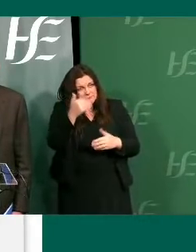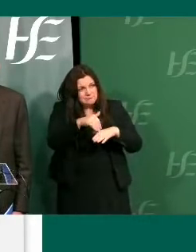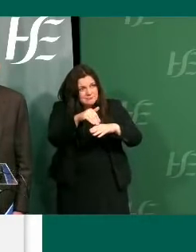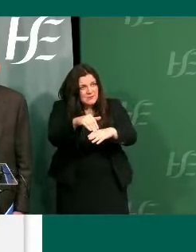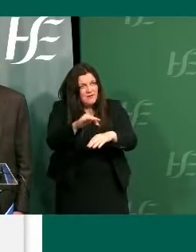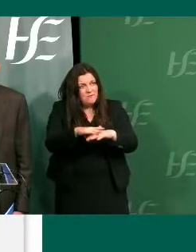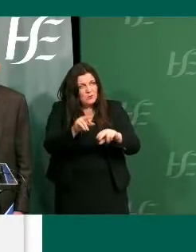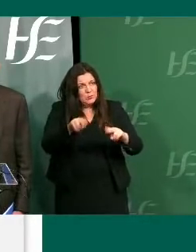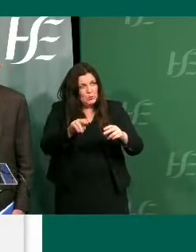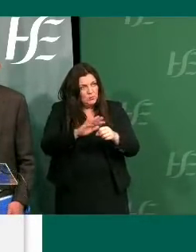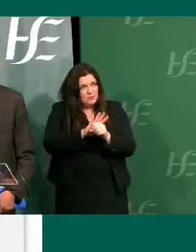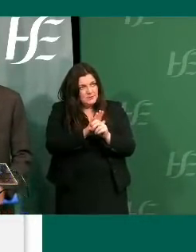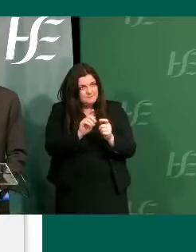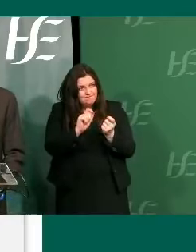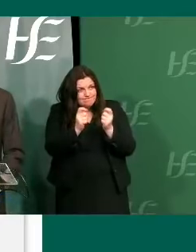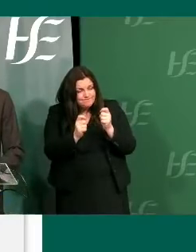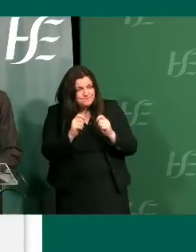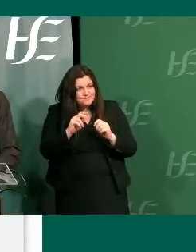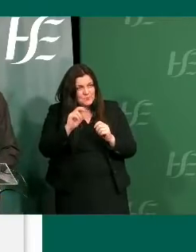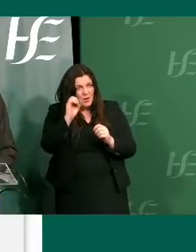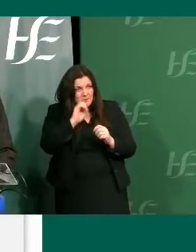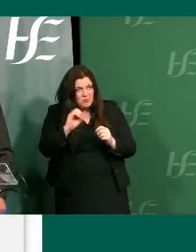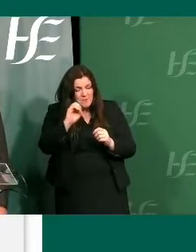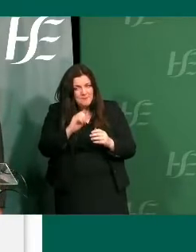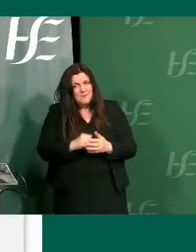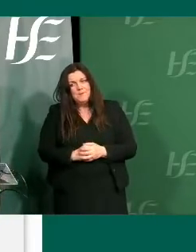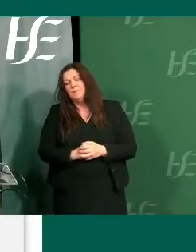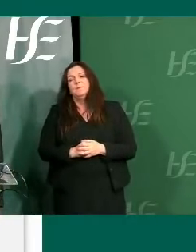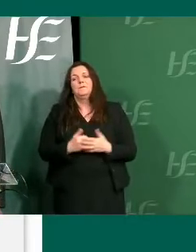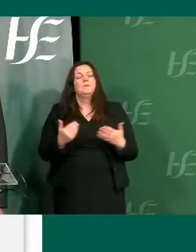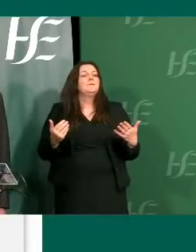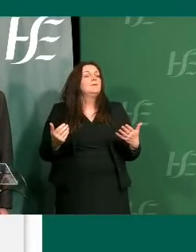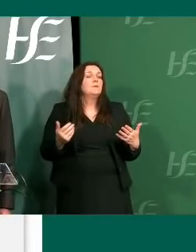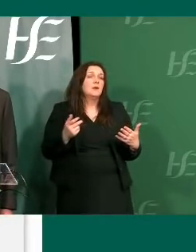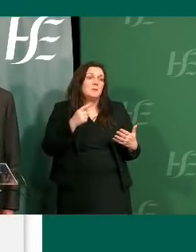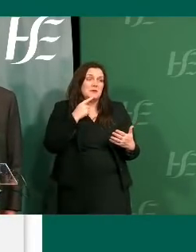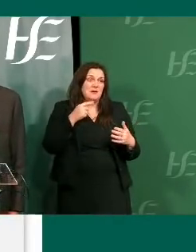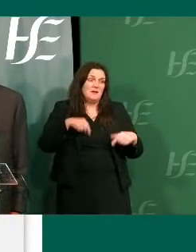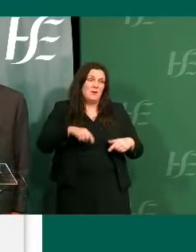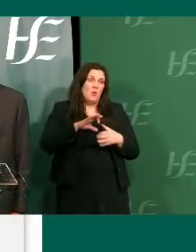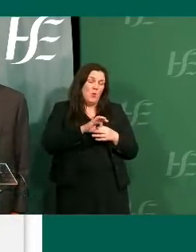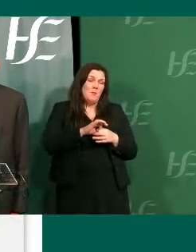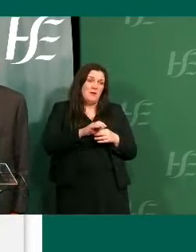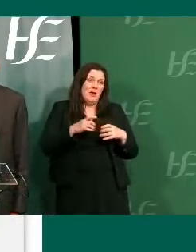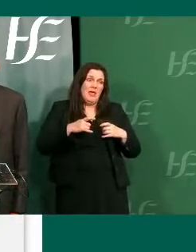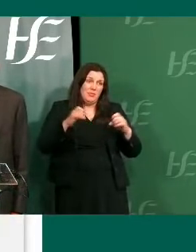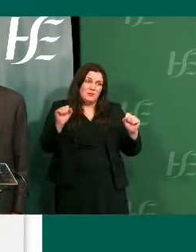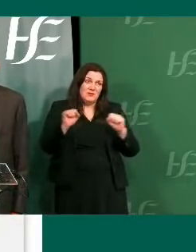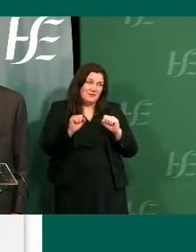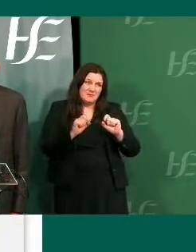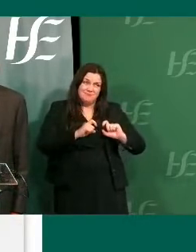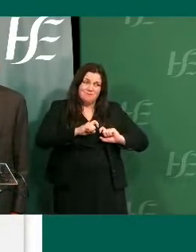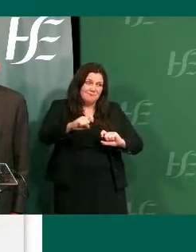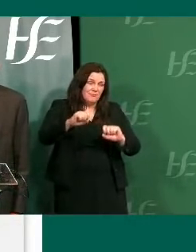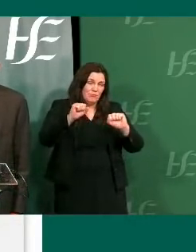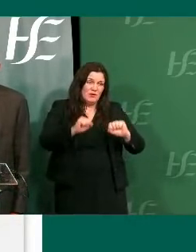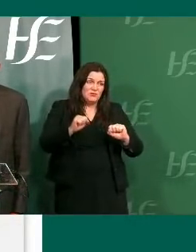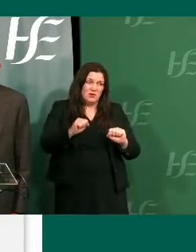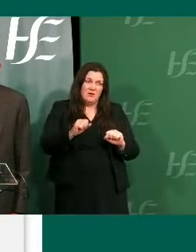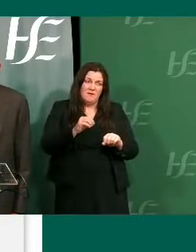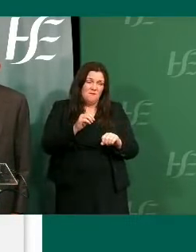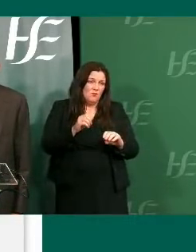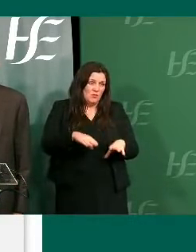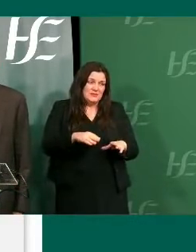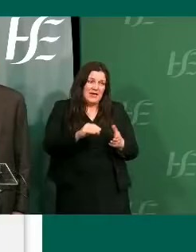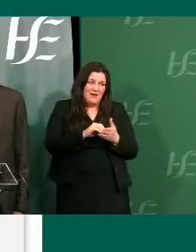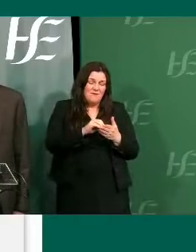variant. Or in terms of where we are at home, our healthcare services remain under pressure. And of course, that steadying in